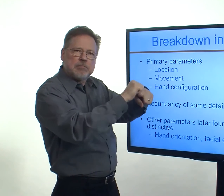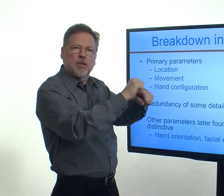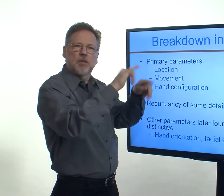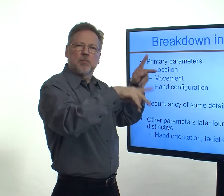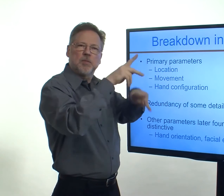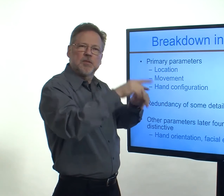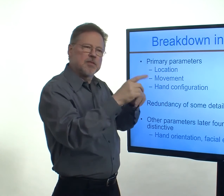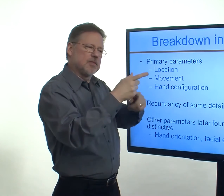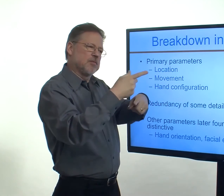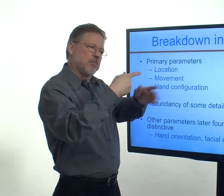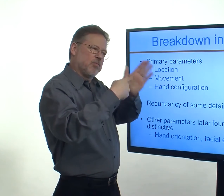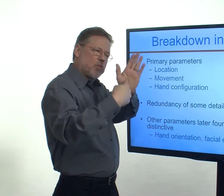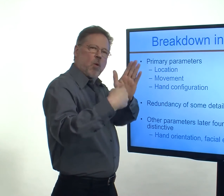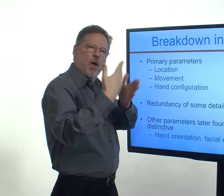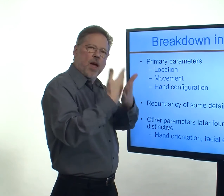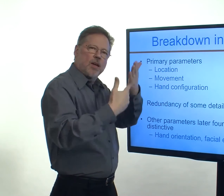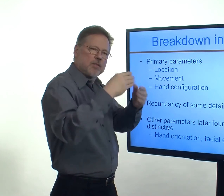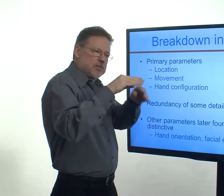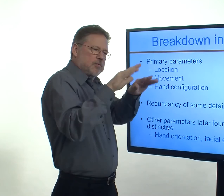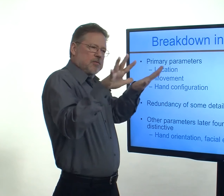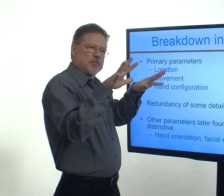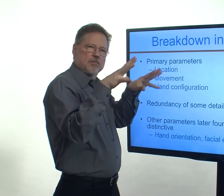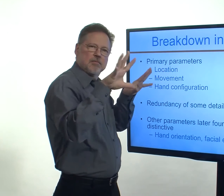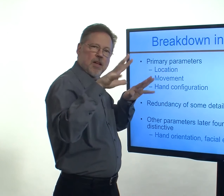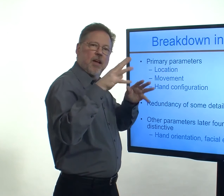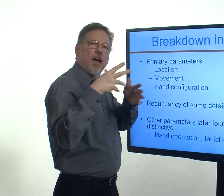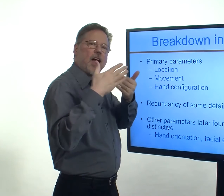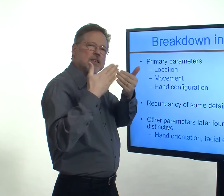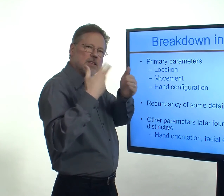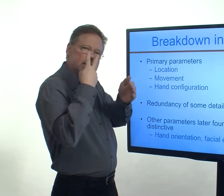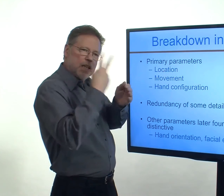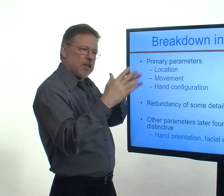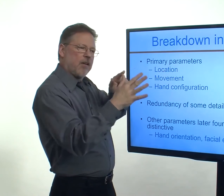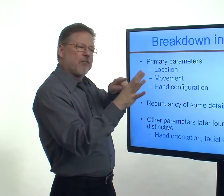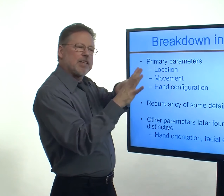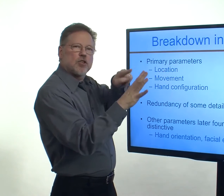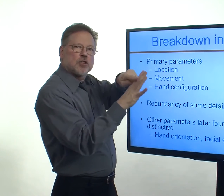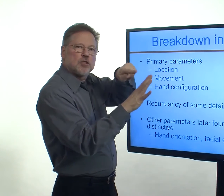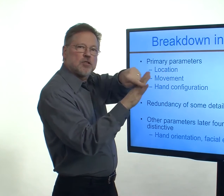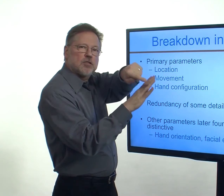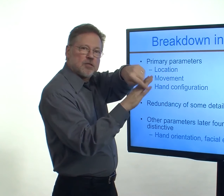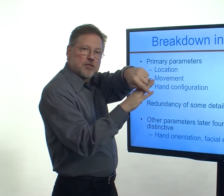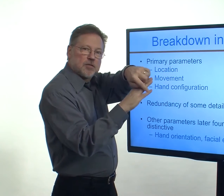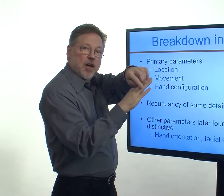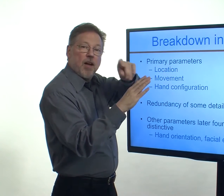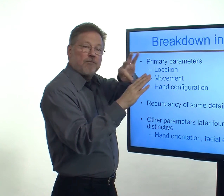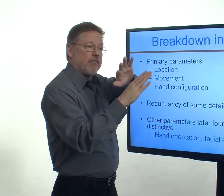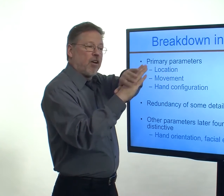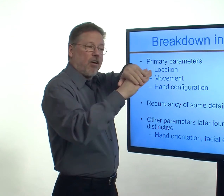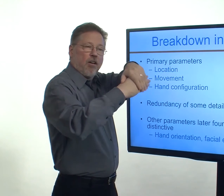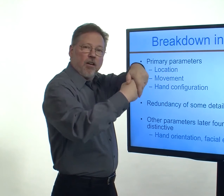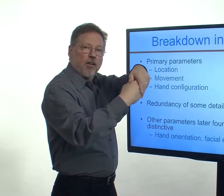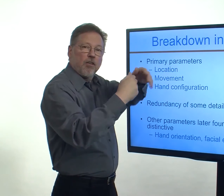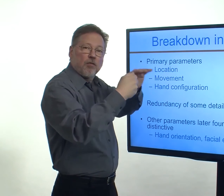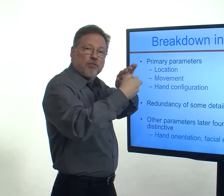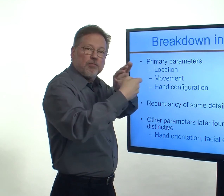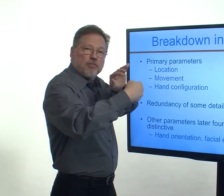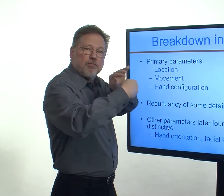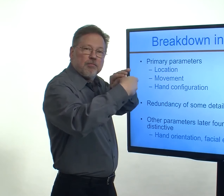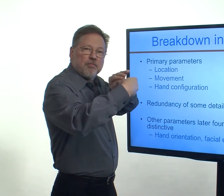to train people to articulate their hands clearly so that their fingers could be easily seen. If their fingers were masked by their palms,